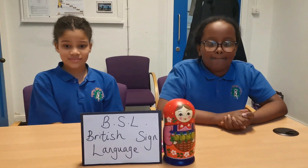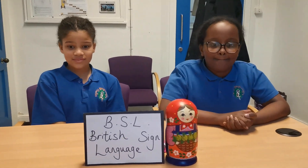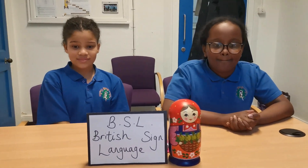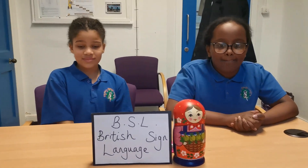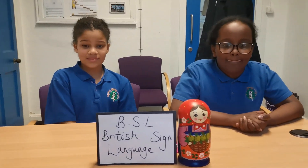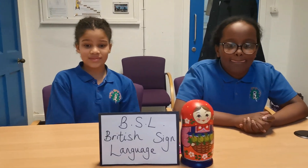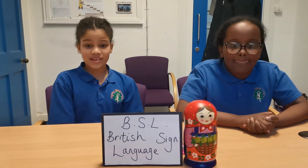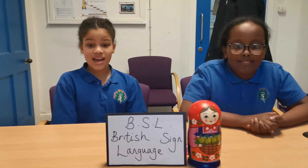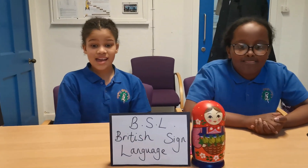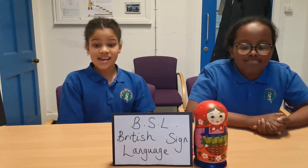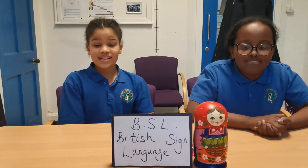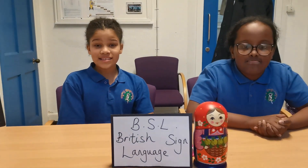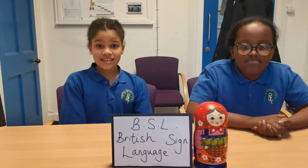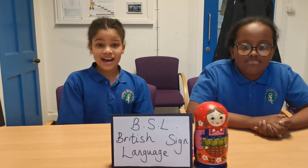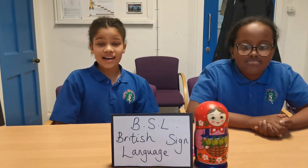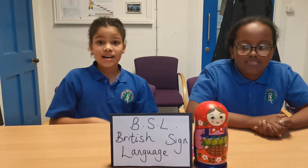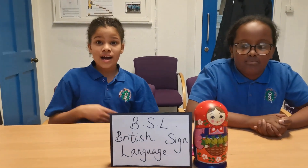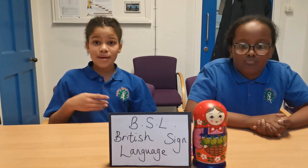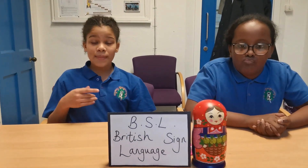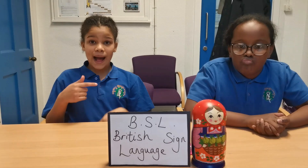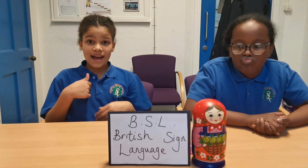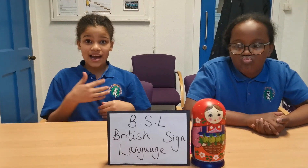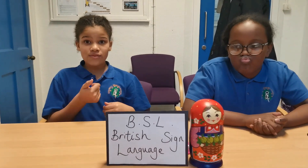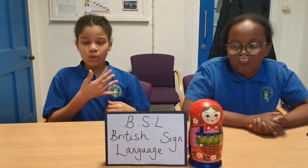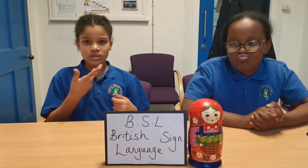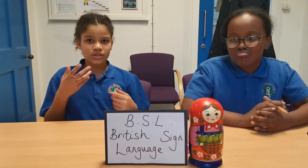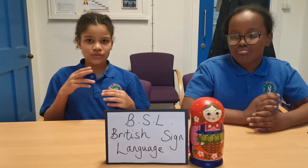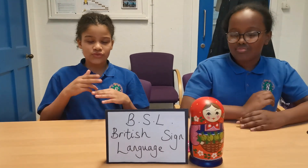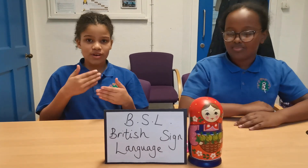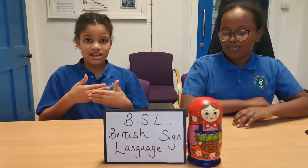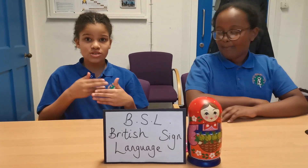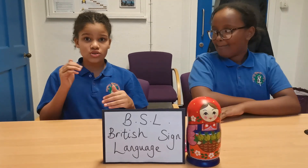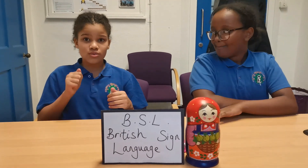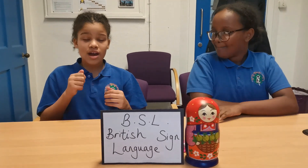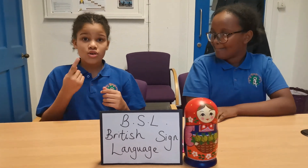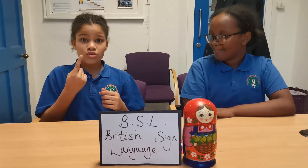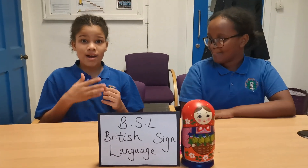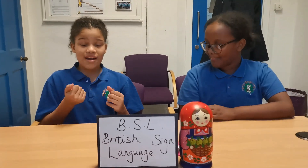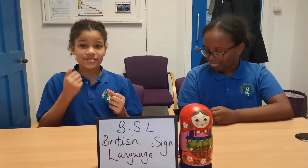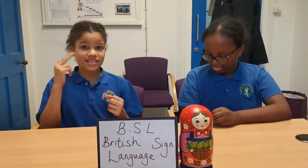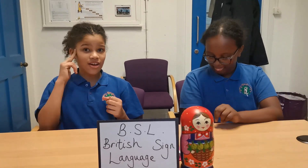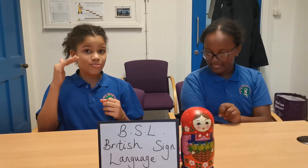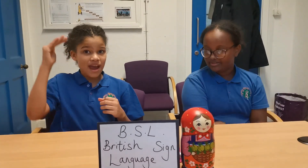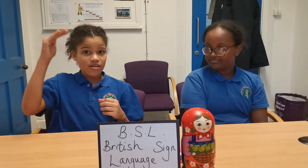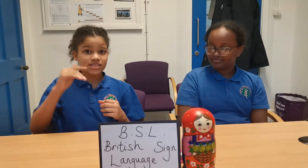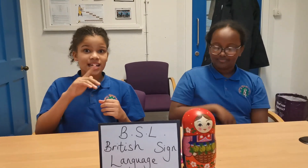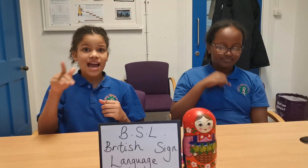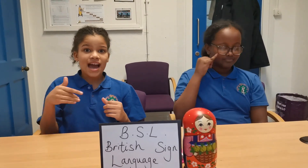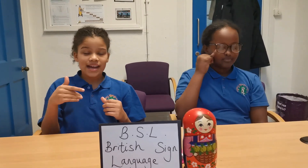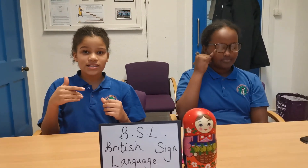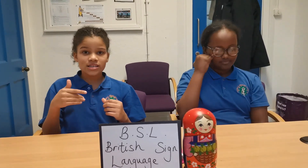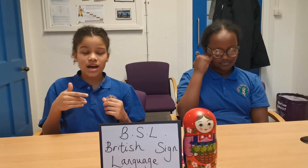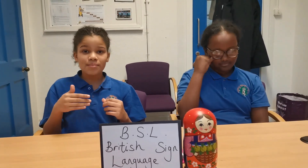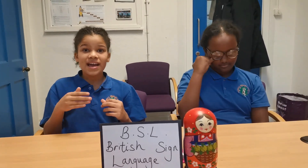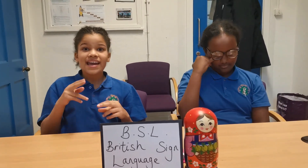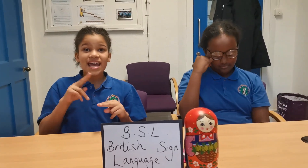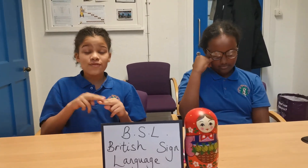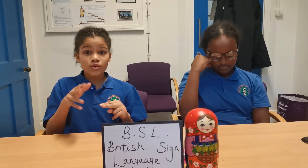deaf parents? Yeah, I have lots of friends who have deaf parents, and if you